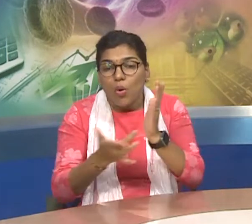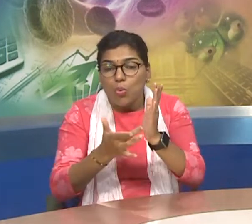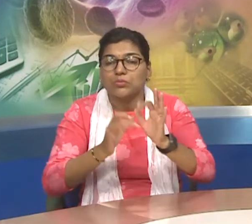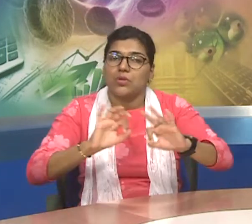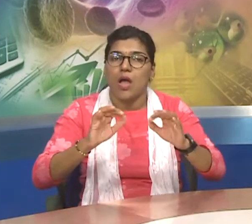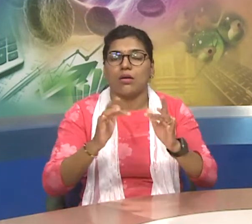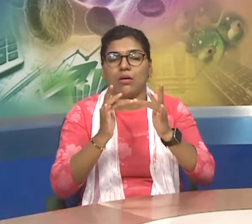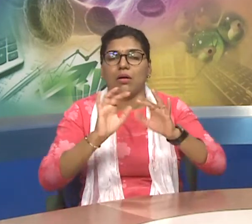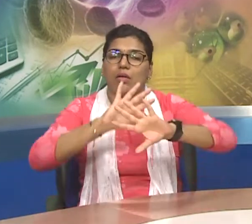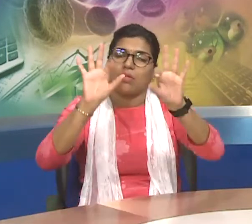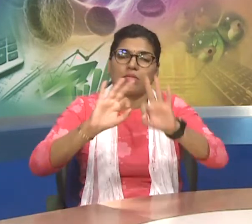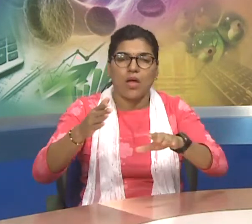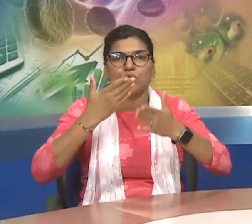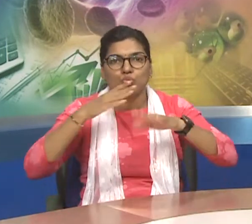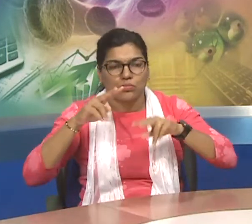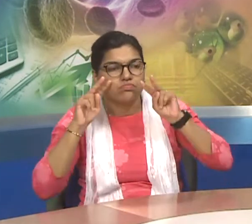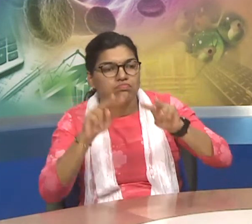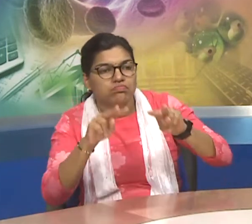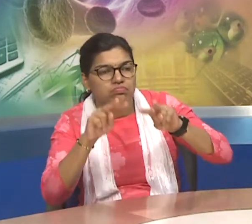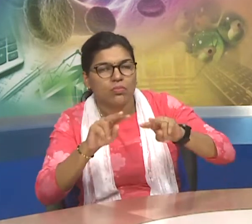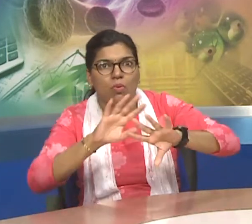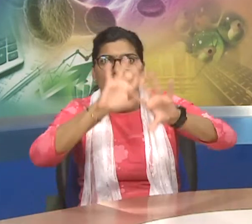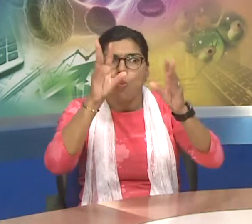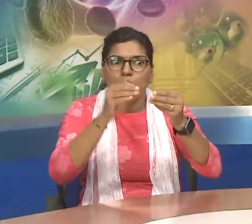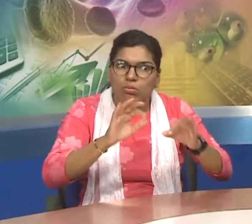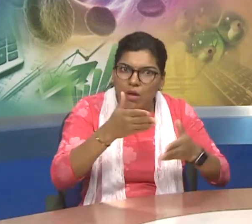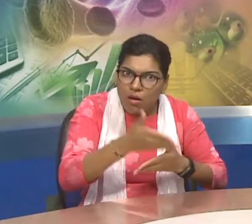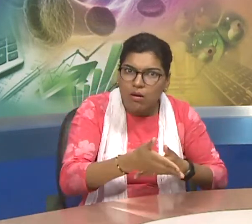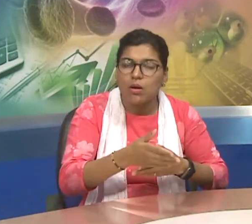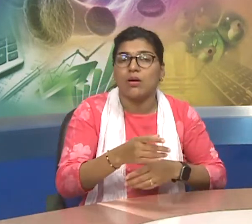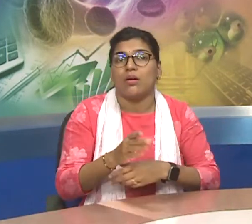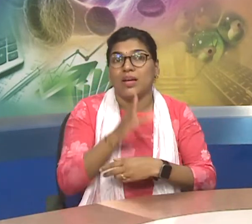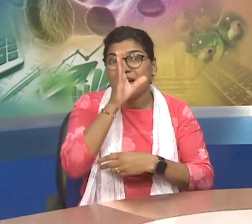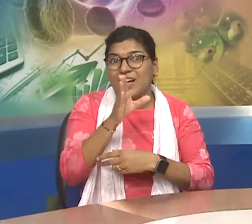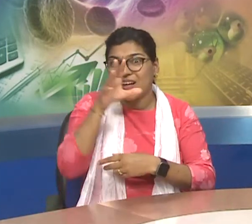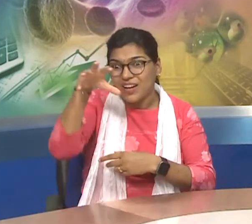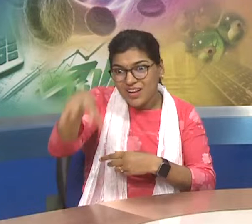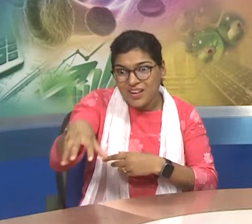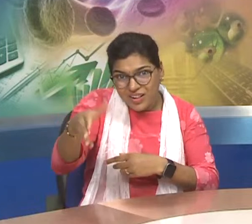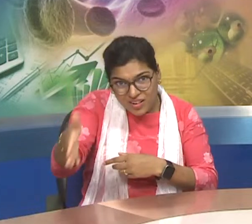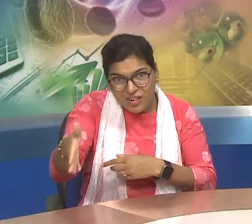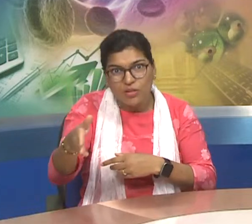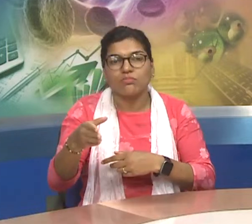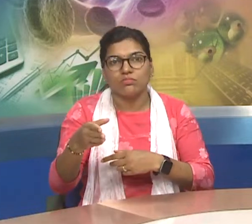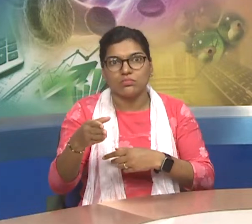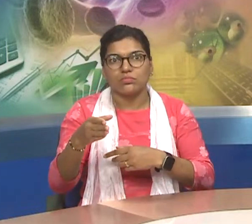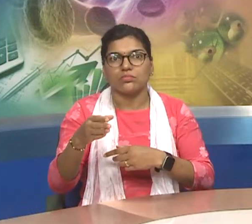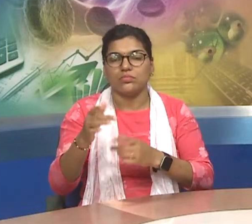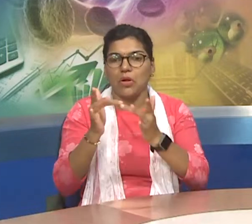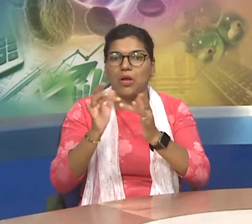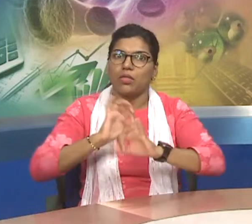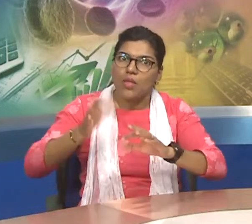So with the help of internet, now our work has become